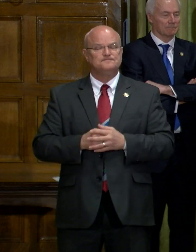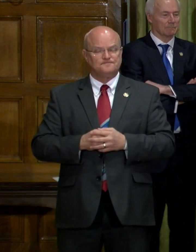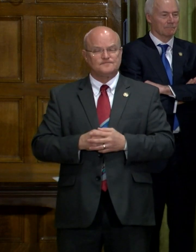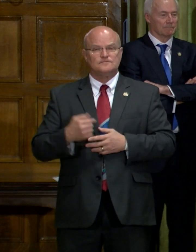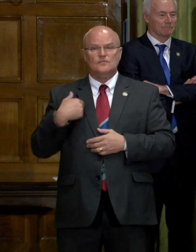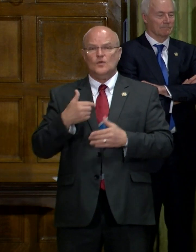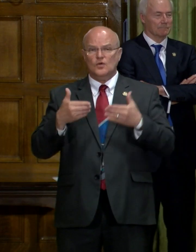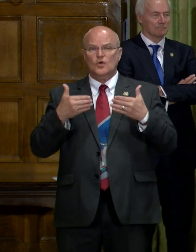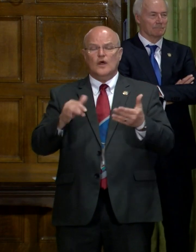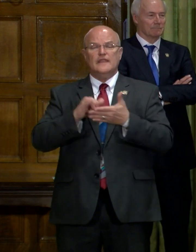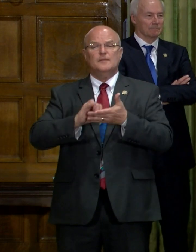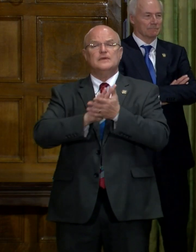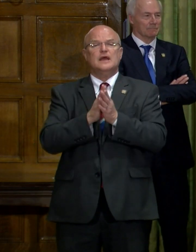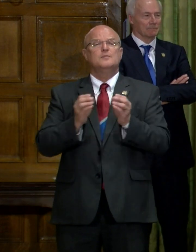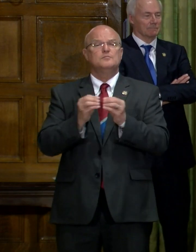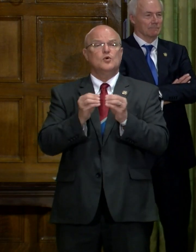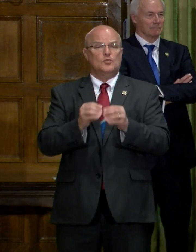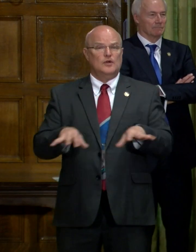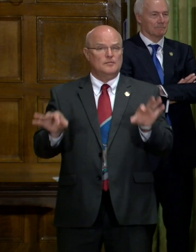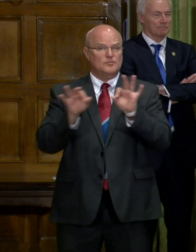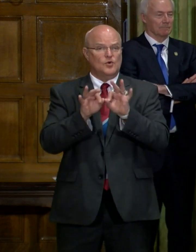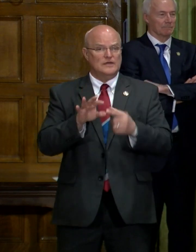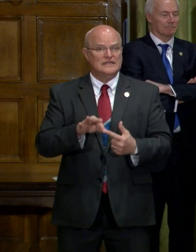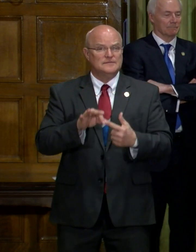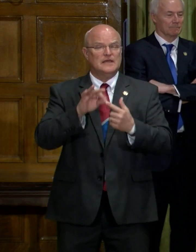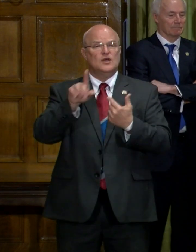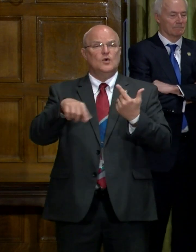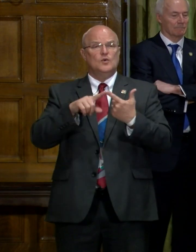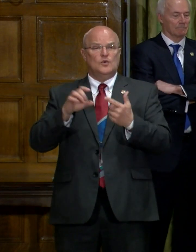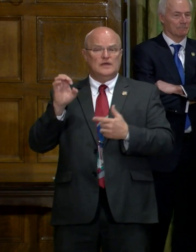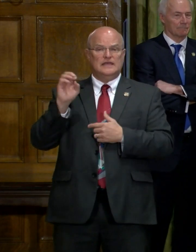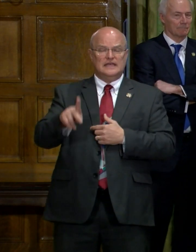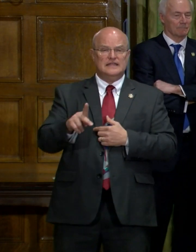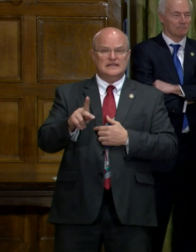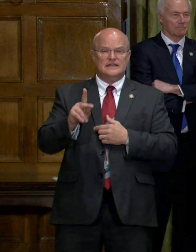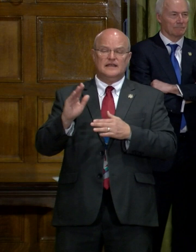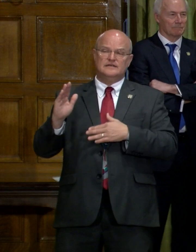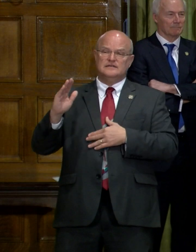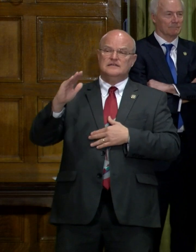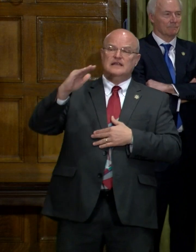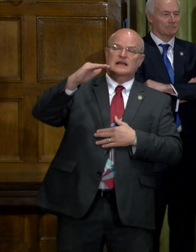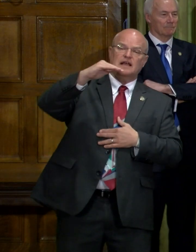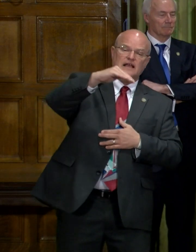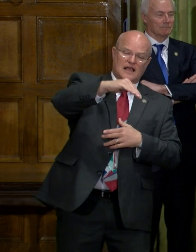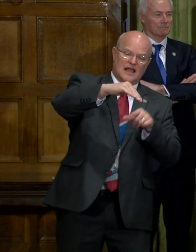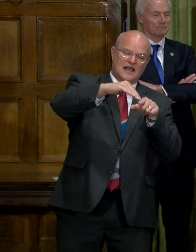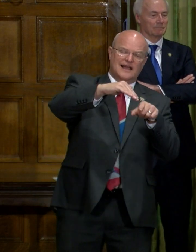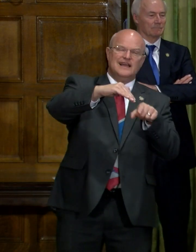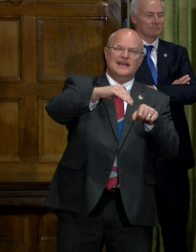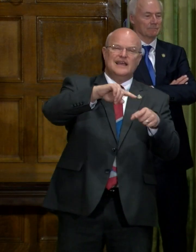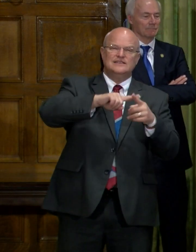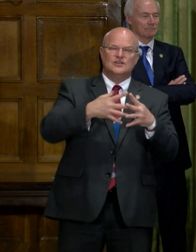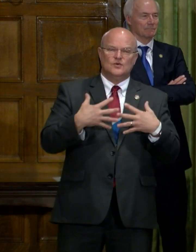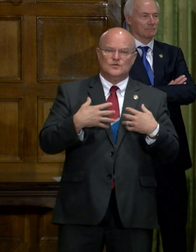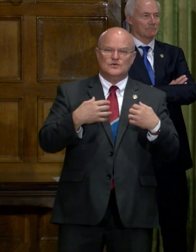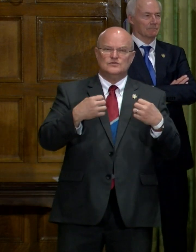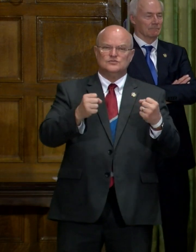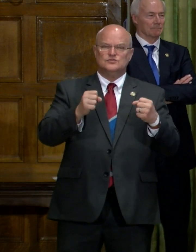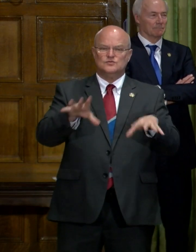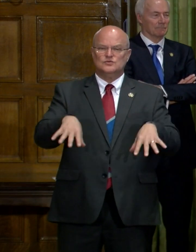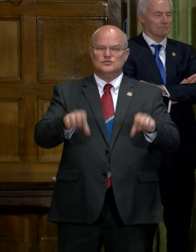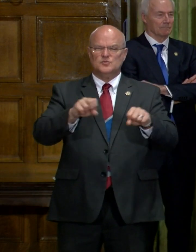we go on, that will become more and more important, especially when we get to the downside of this curve and we start resuming